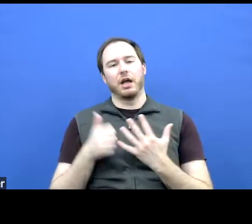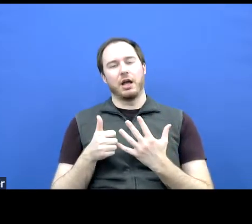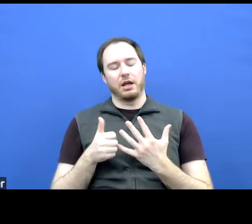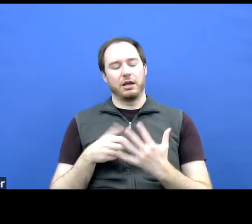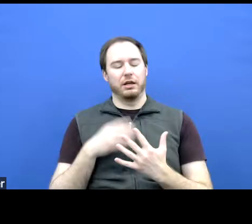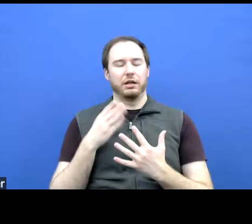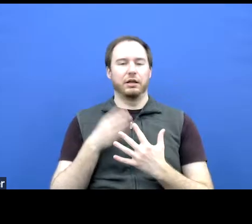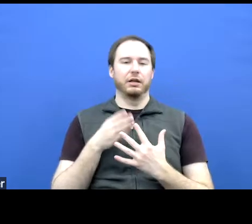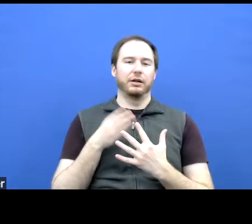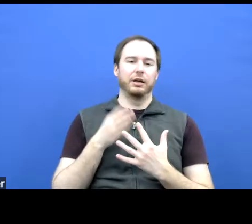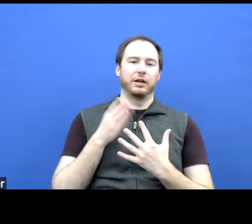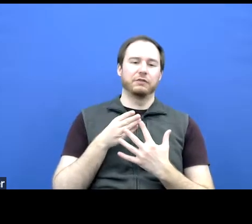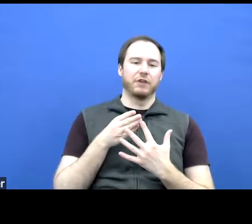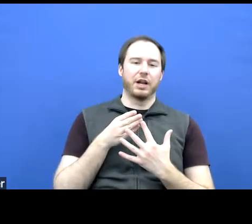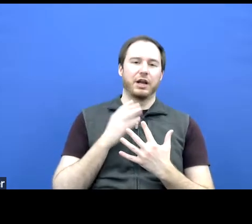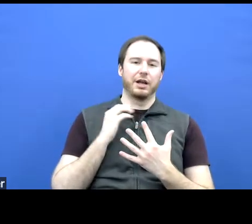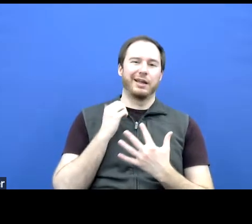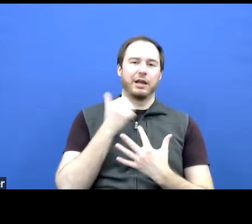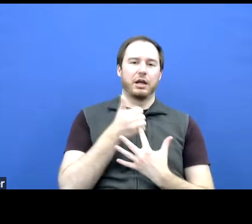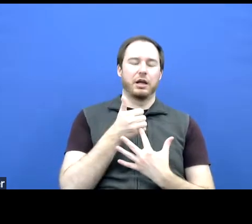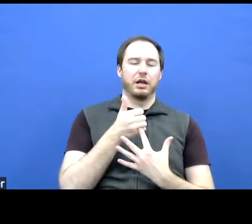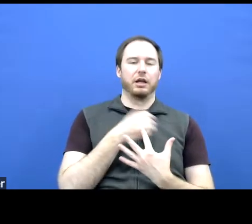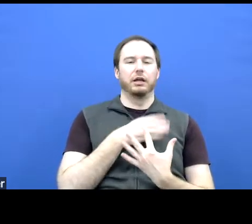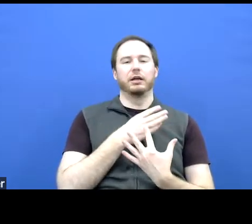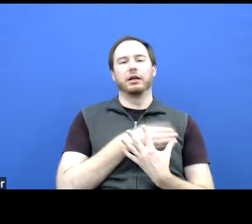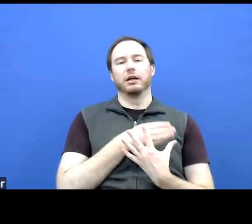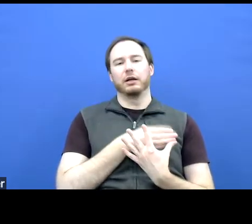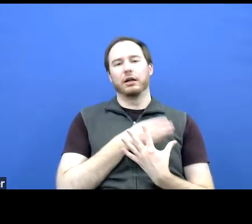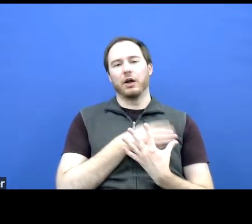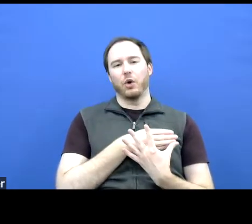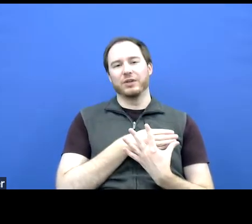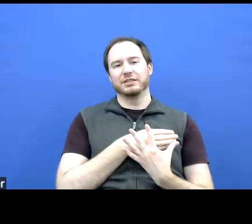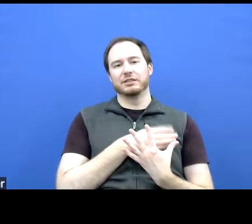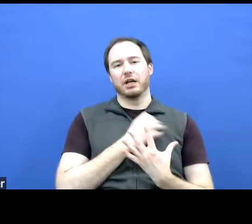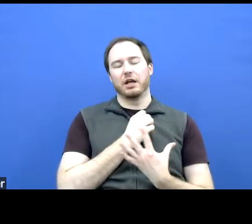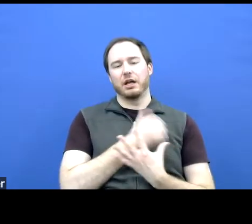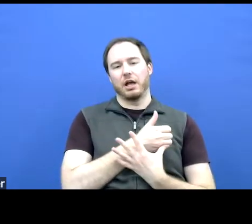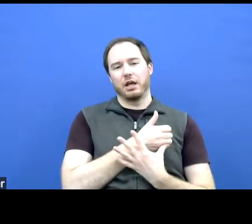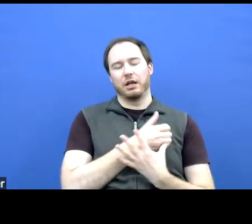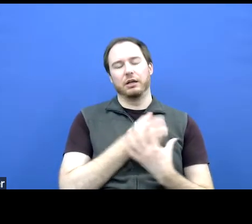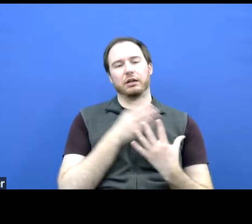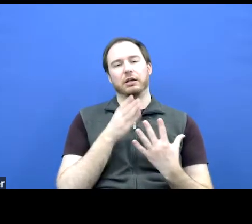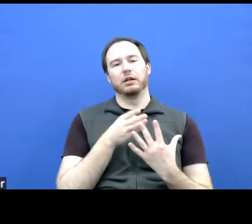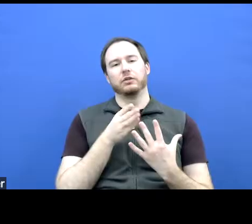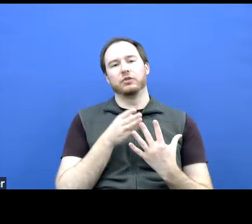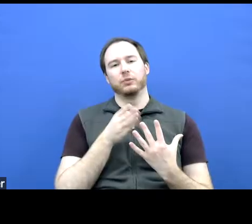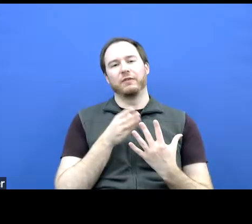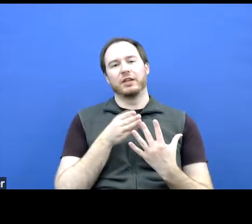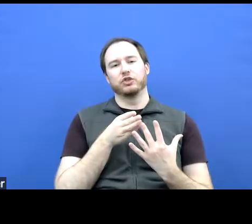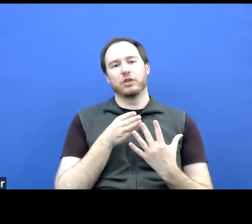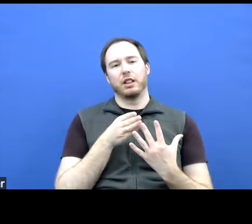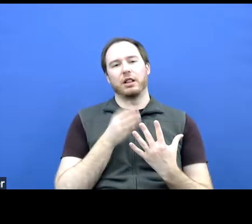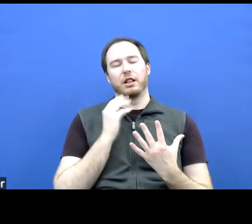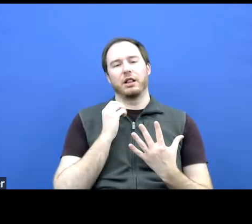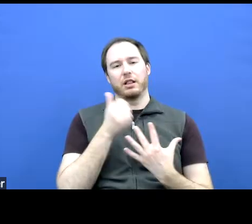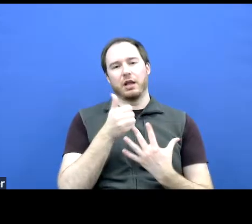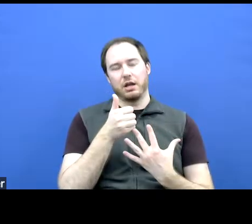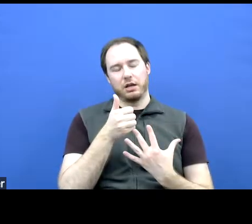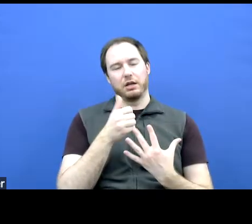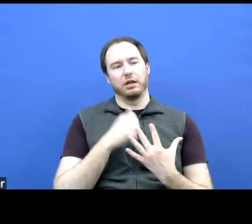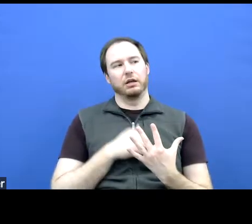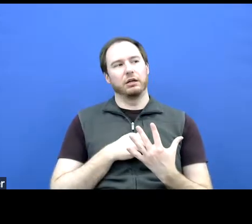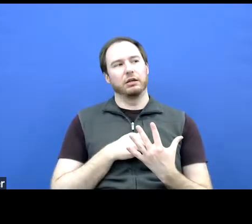Aye. Councilmember Safranek, Aye. Councilmember Owens, Aye. Supervisor Schultz.